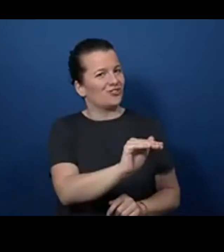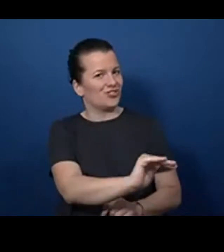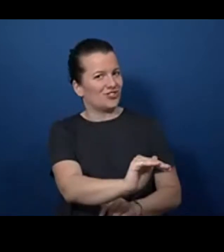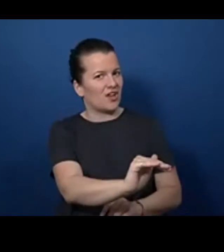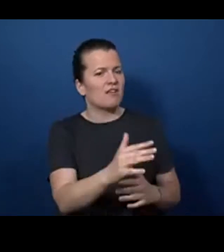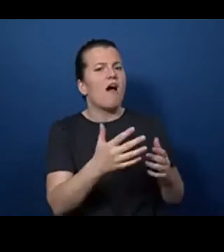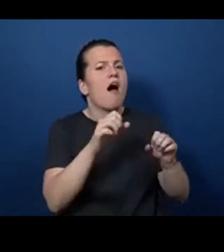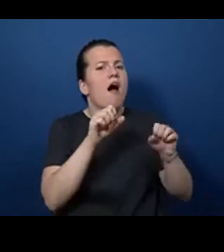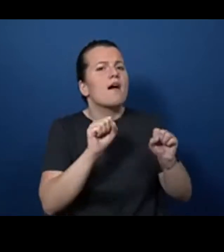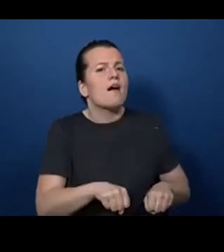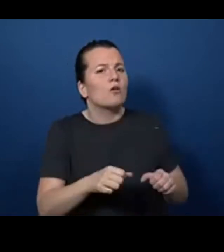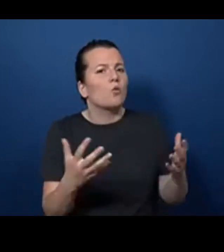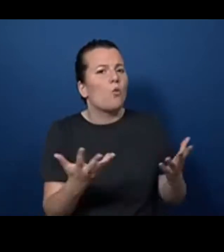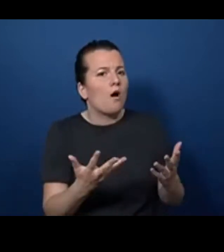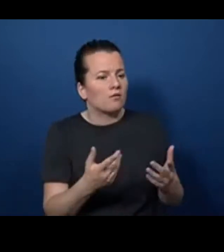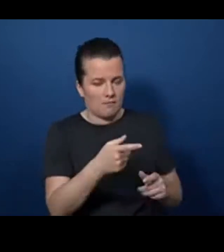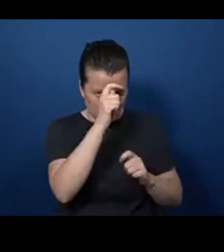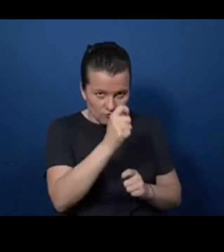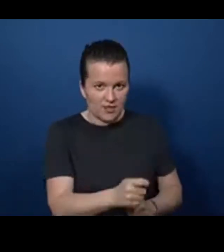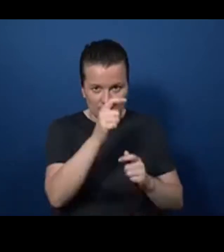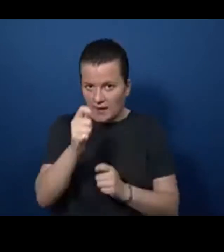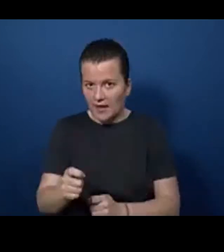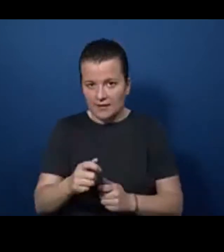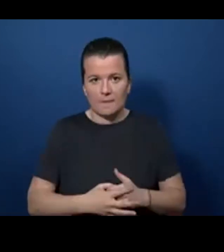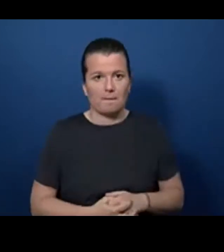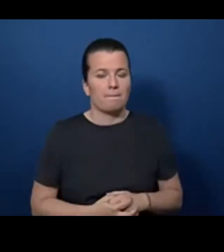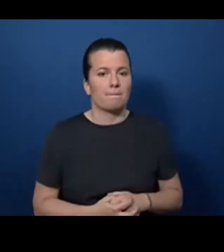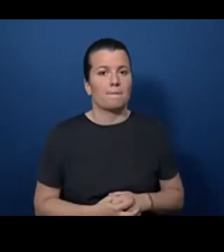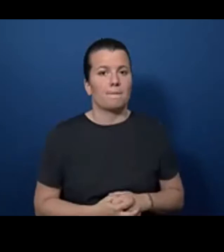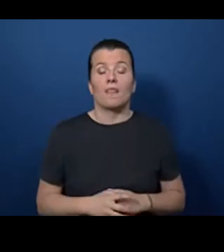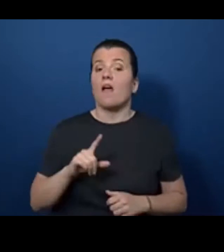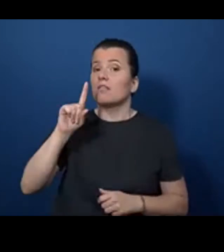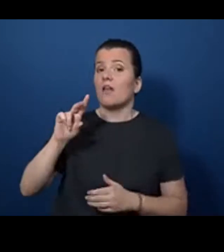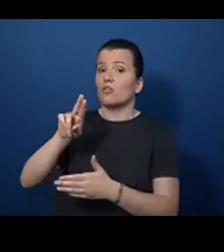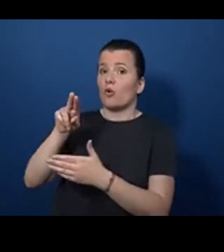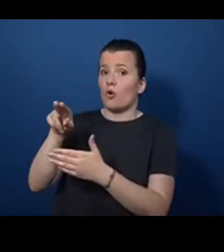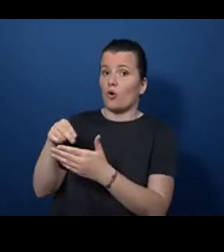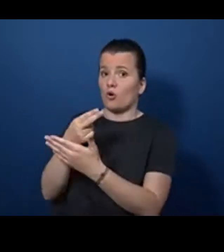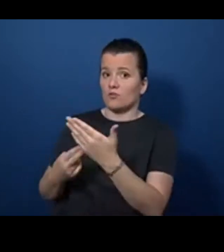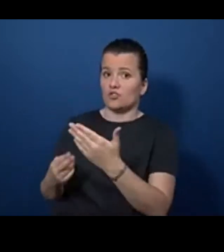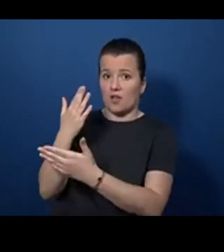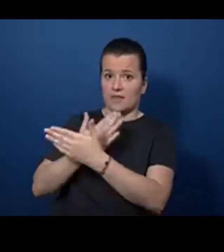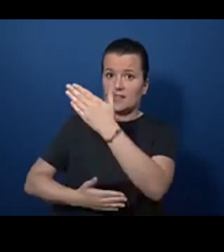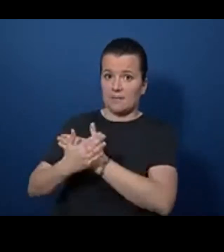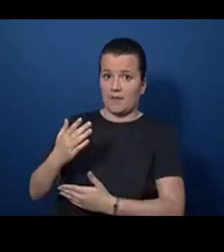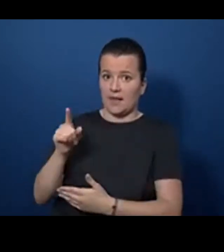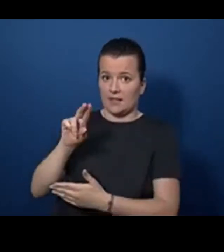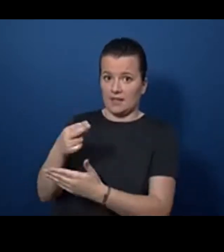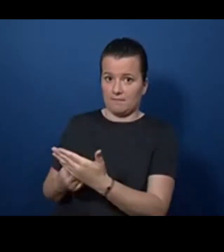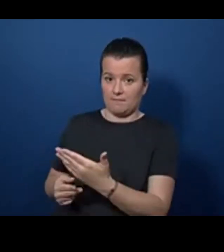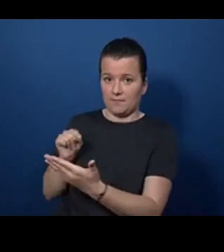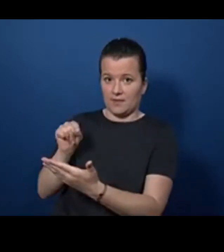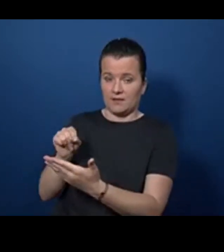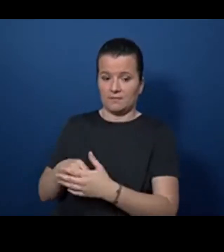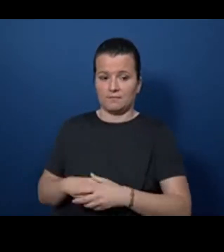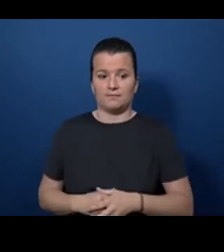But the Convention on the Rights of Persons with Handicap, with terms of human rights in